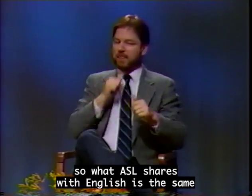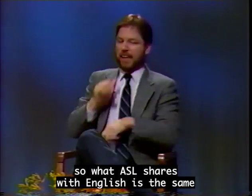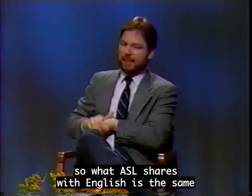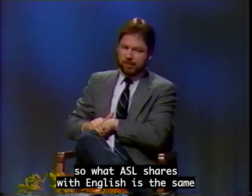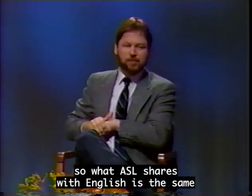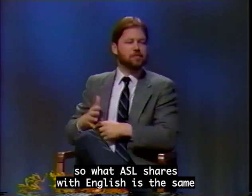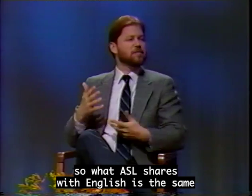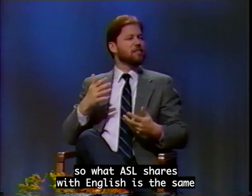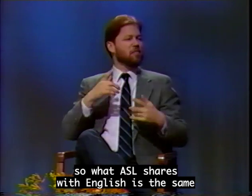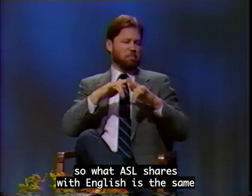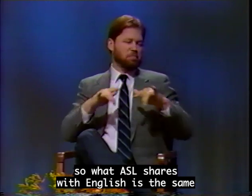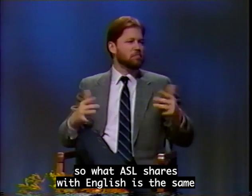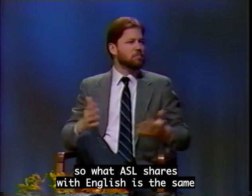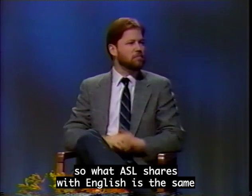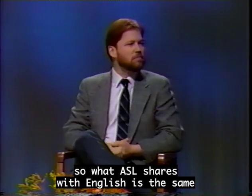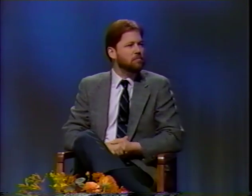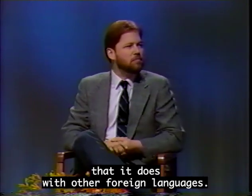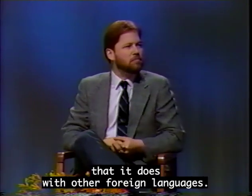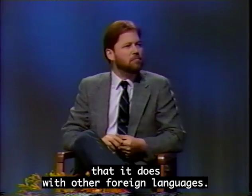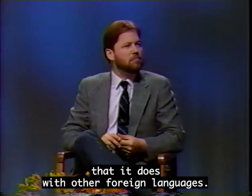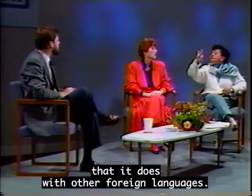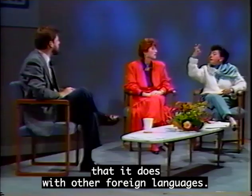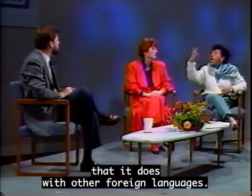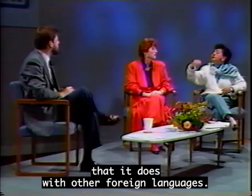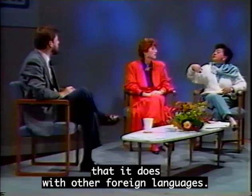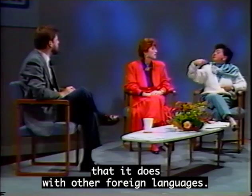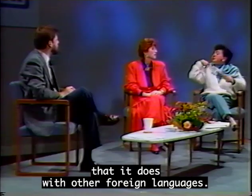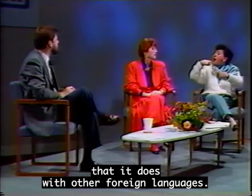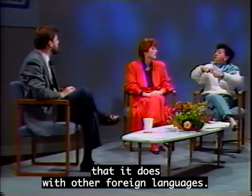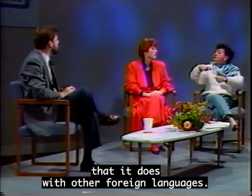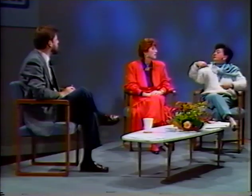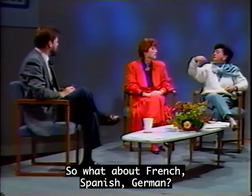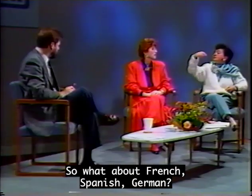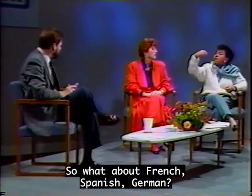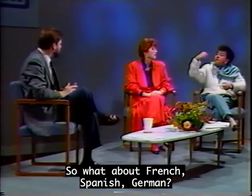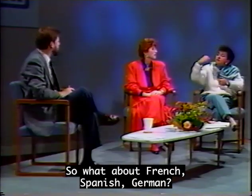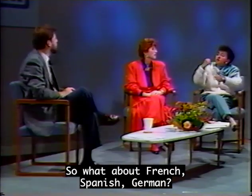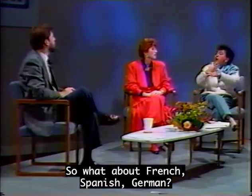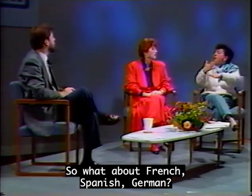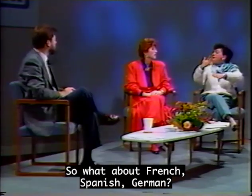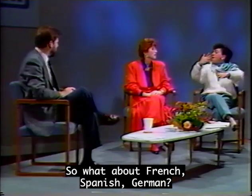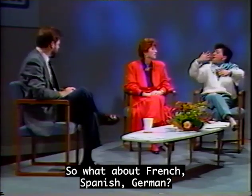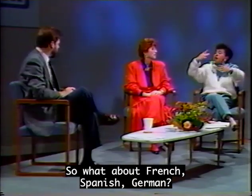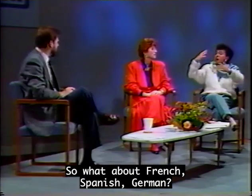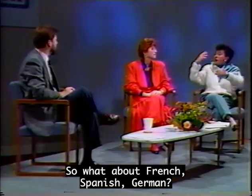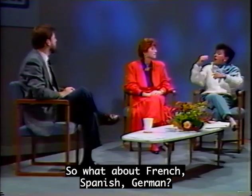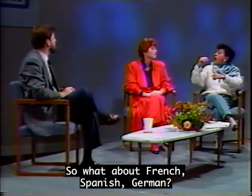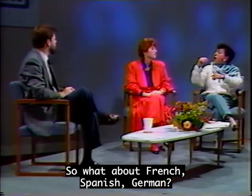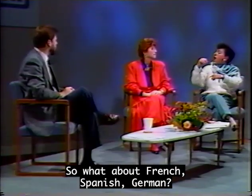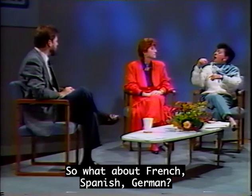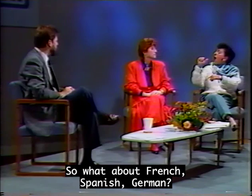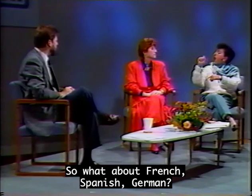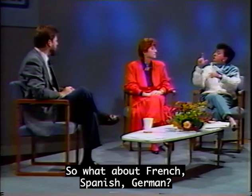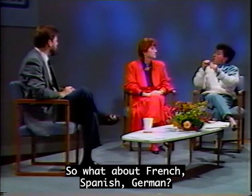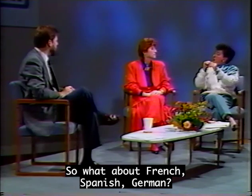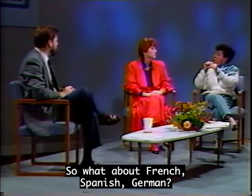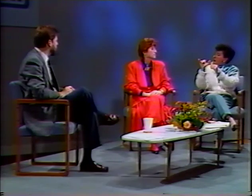what ASL shares with English is the same that it does with other foreign languages. So what about French, Spanish, German?